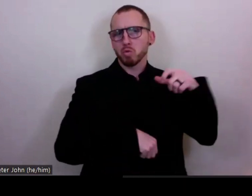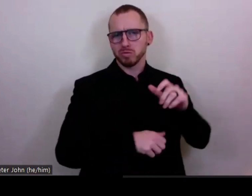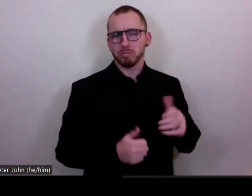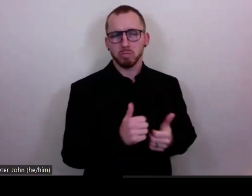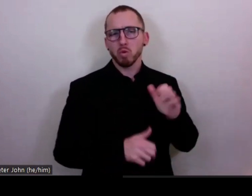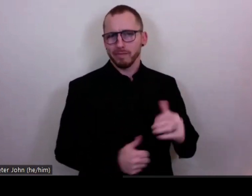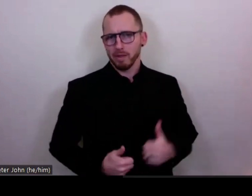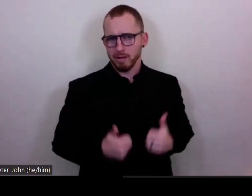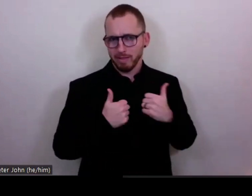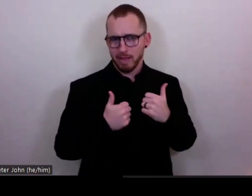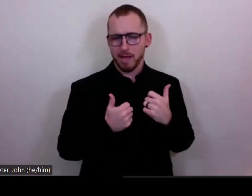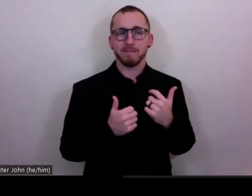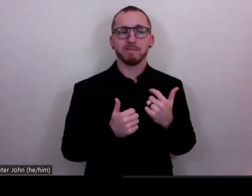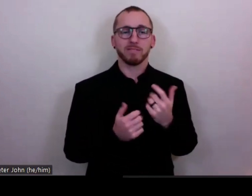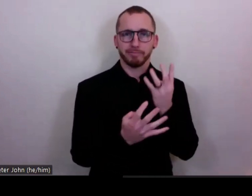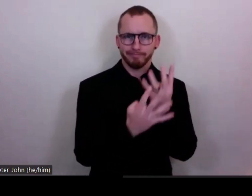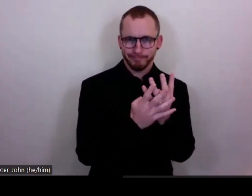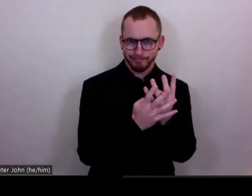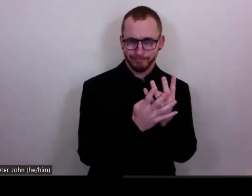They're now in a care facility.